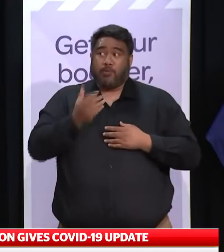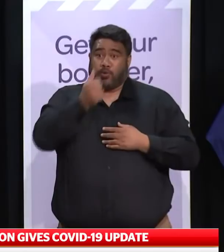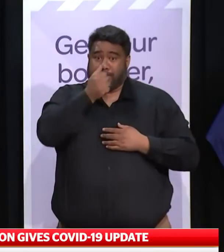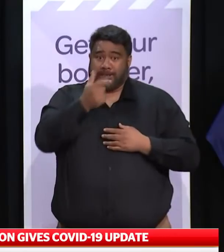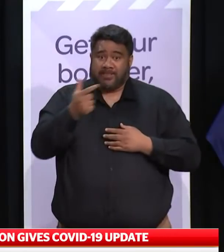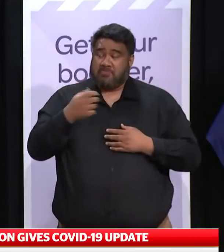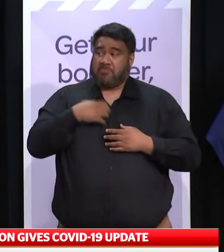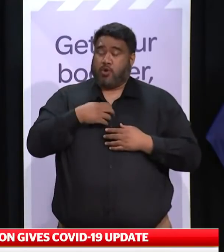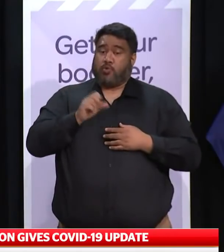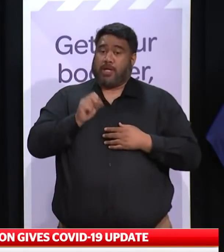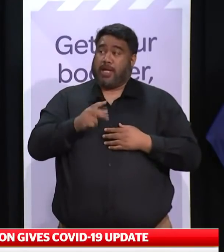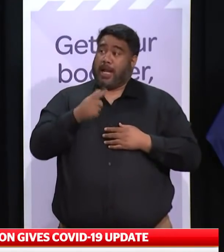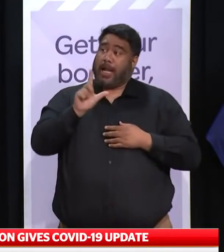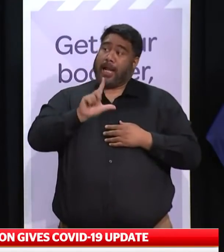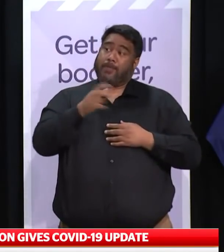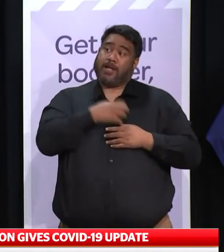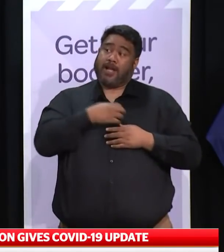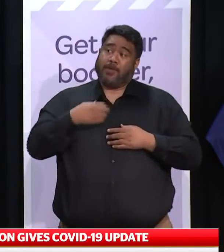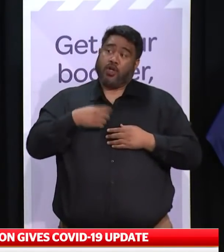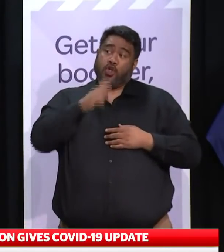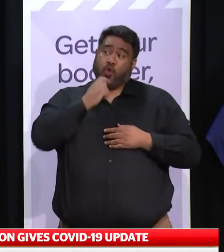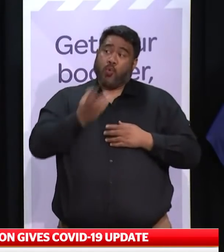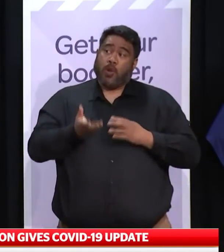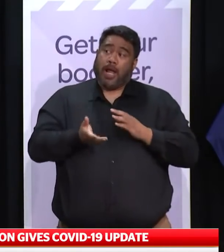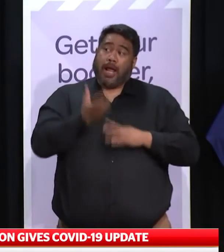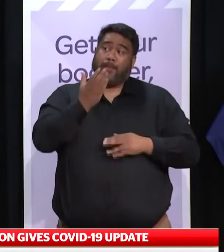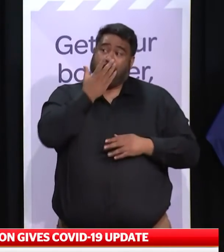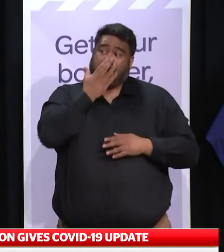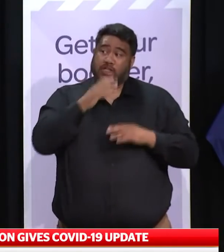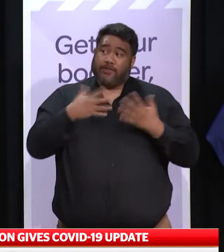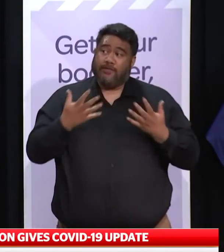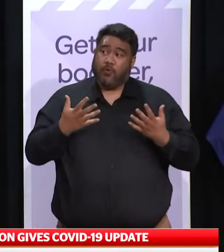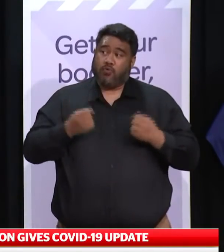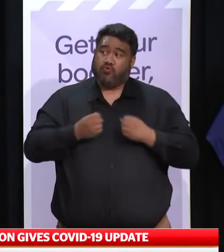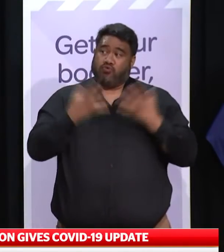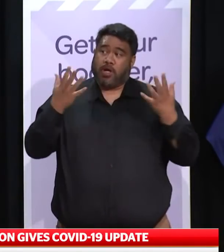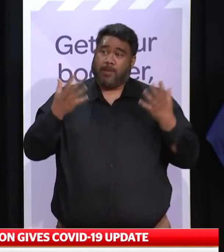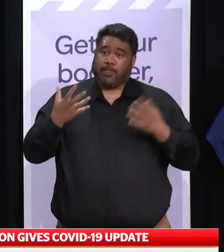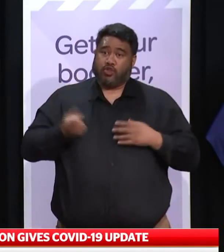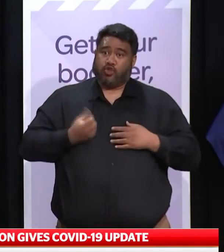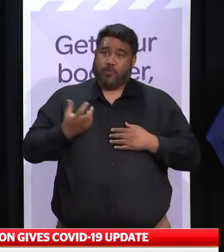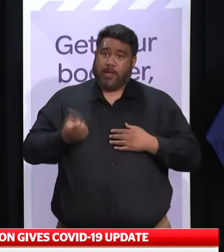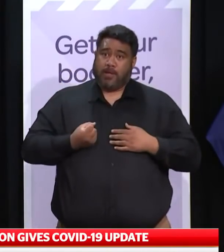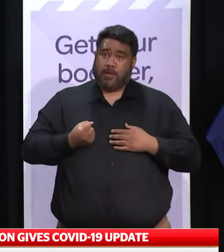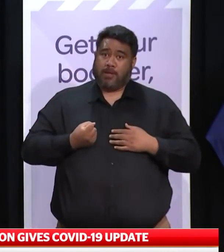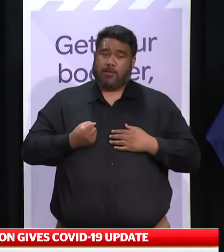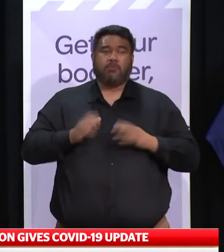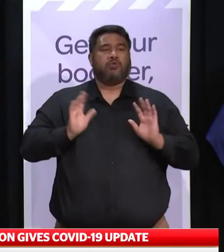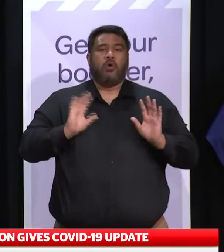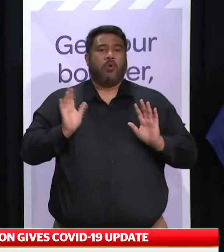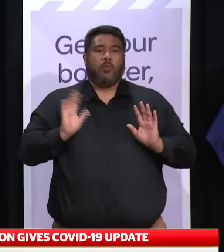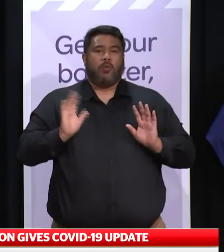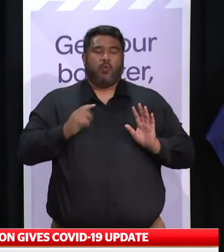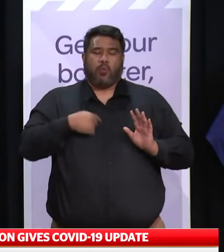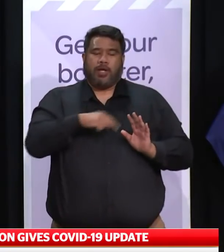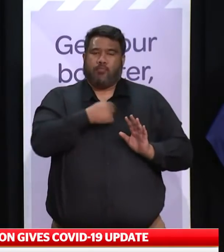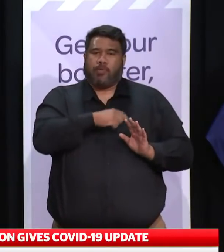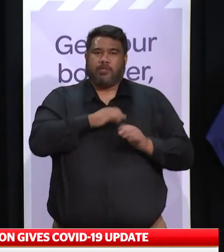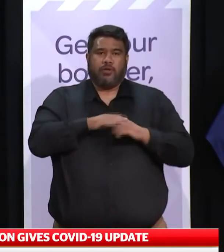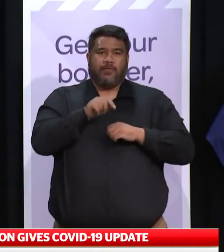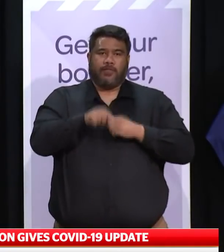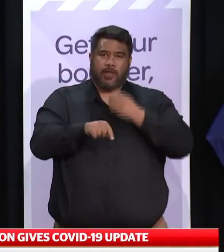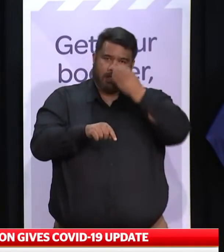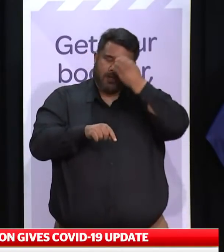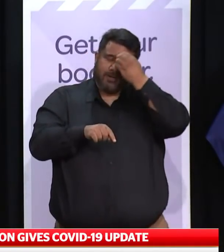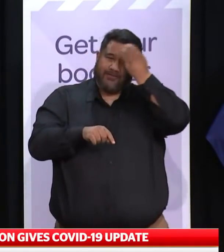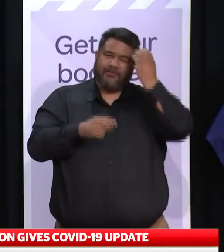Labour government ever increase the age of super? No, we won't, and we've made that commitment. There are a lot of reasons for that, but first